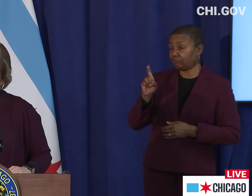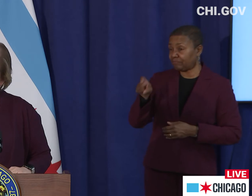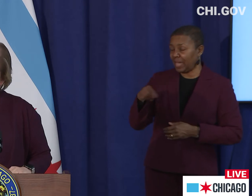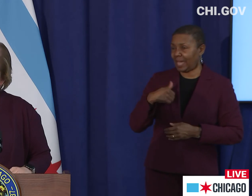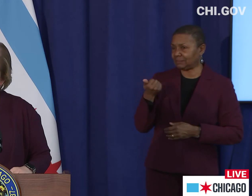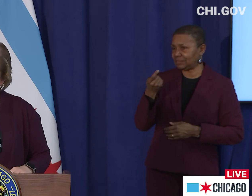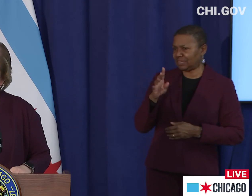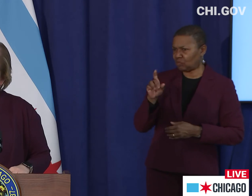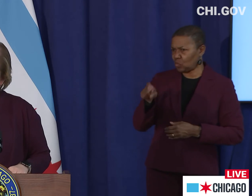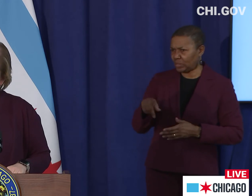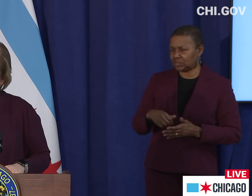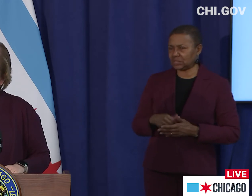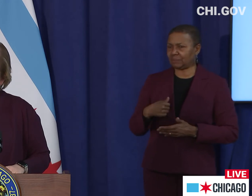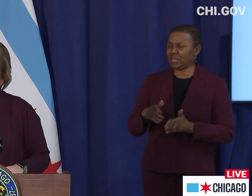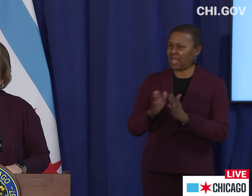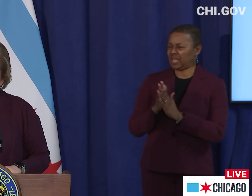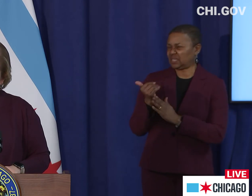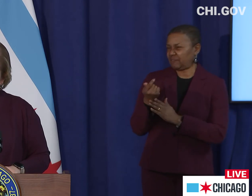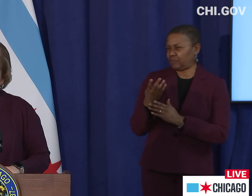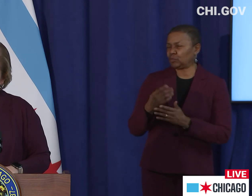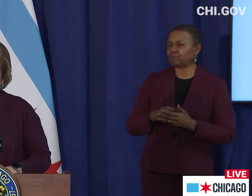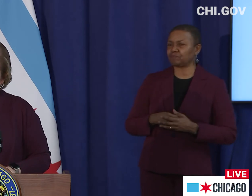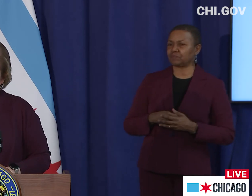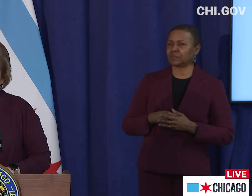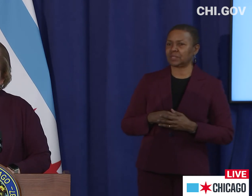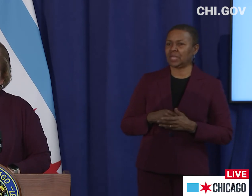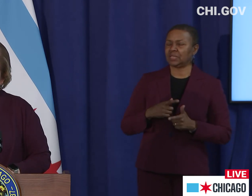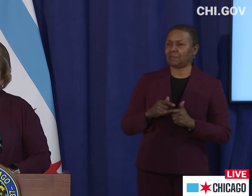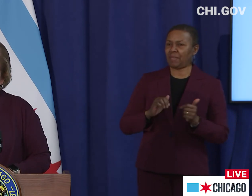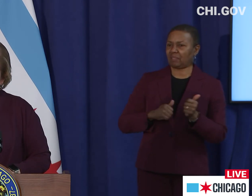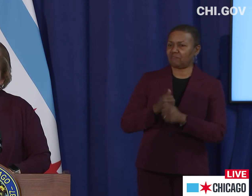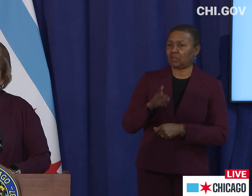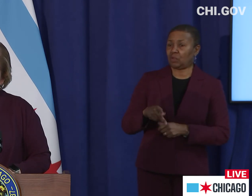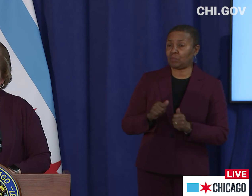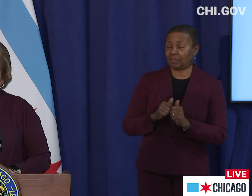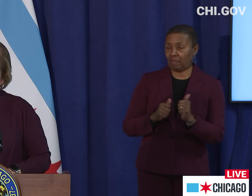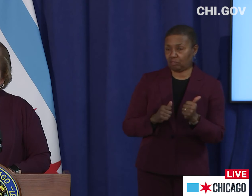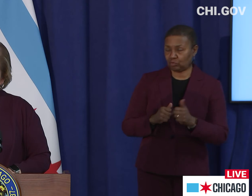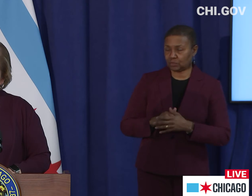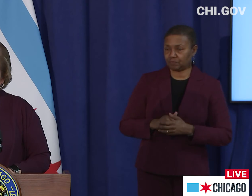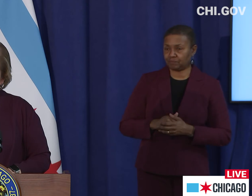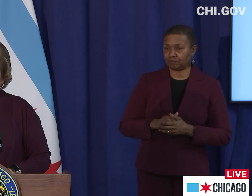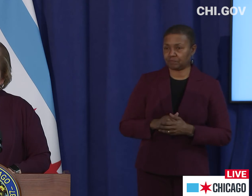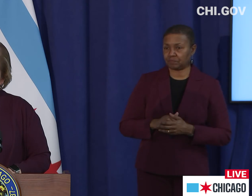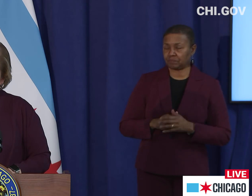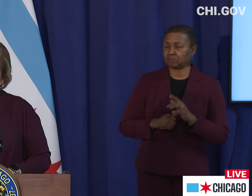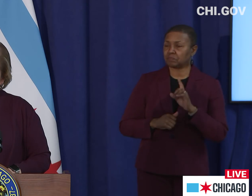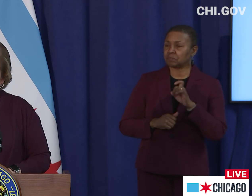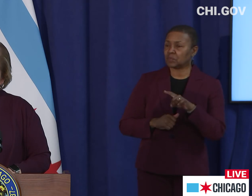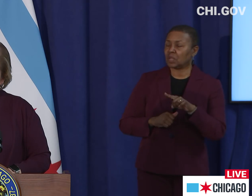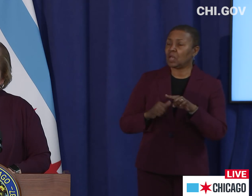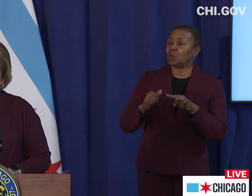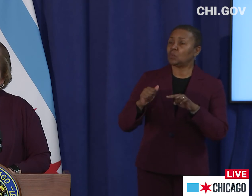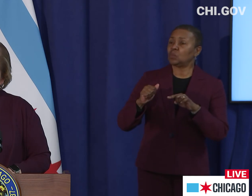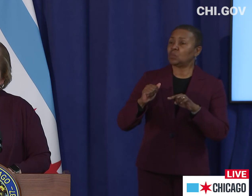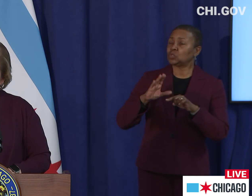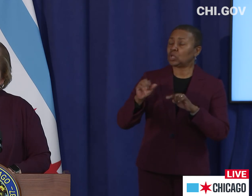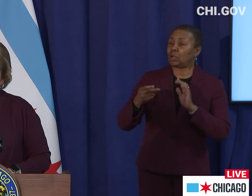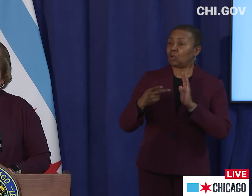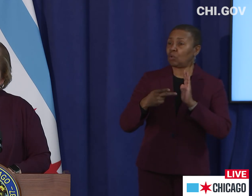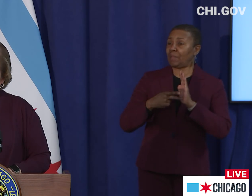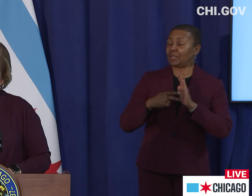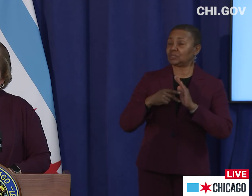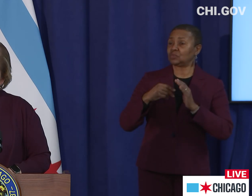several questions. Let me ask you a couple first, and then maybe I can follow up with the others. Will the city move back